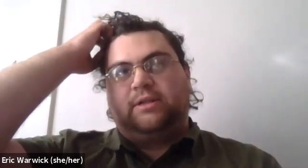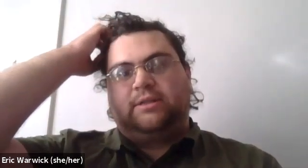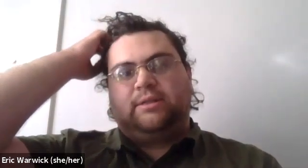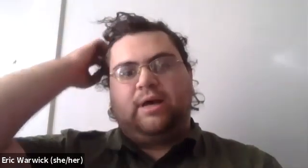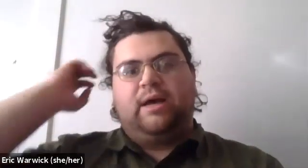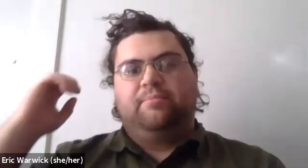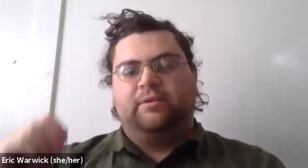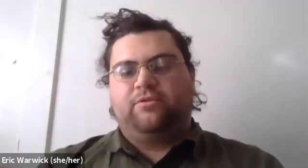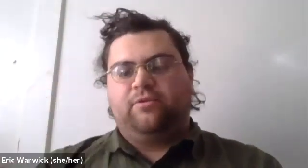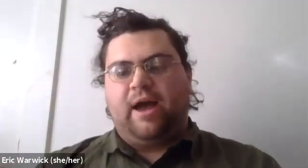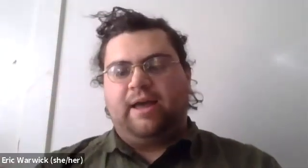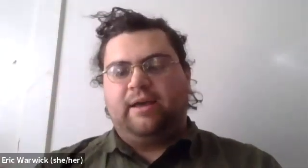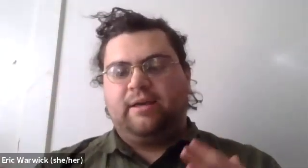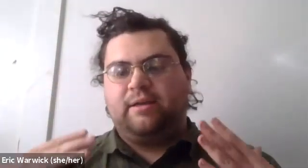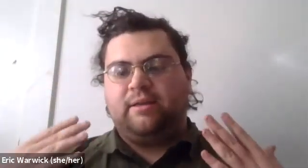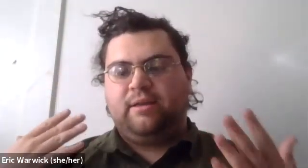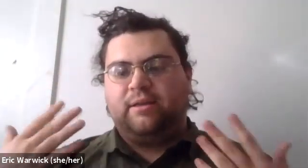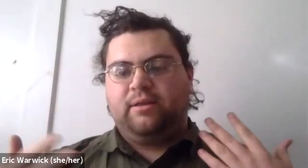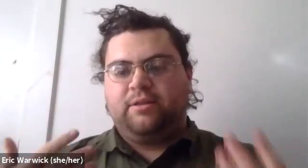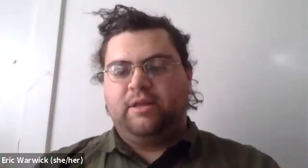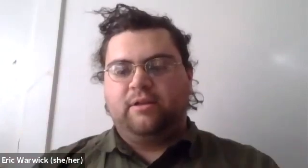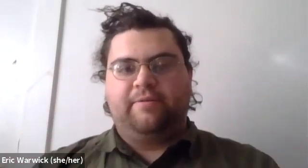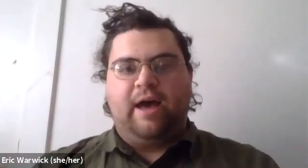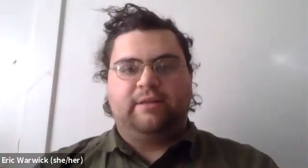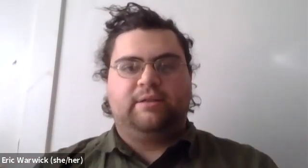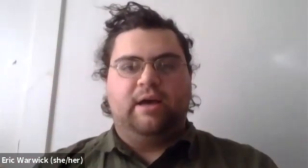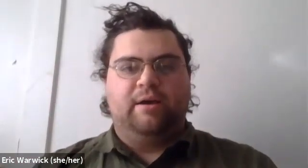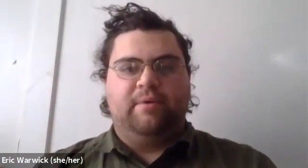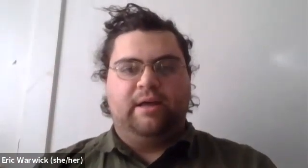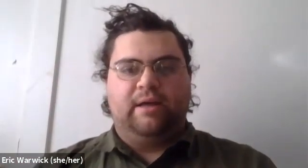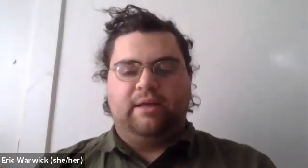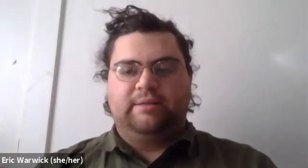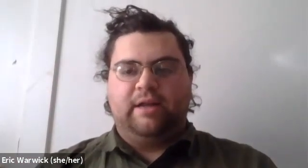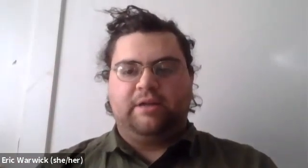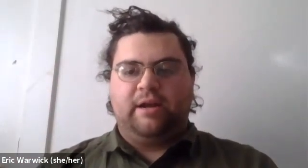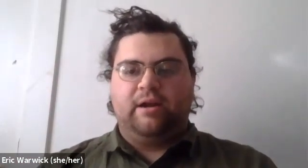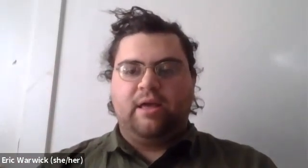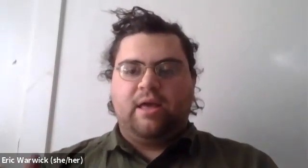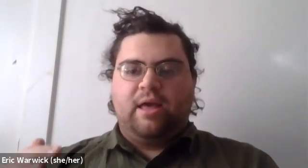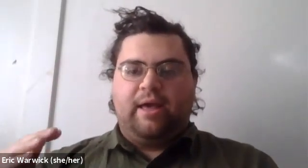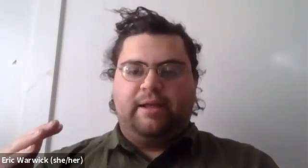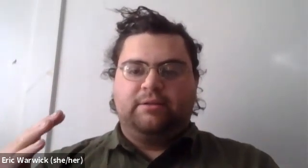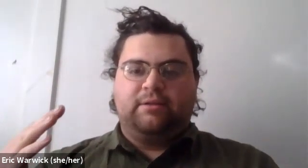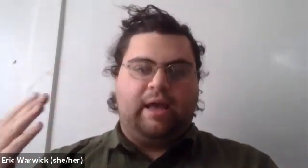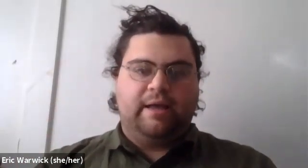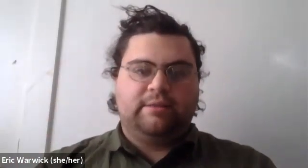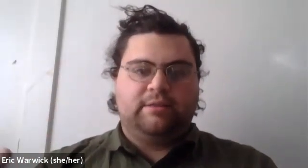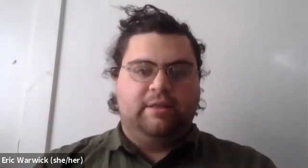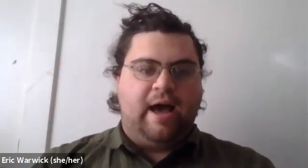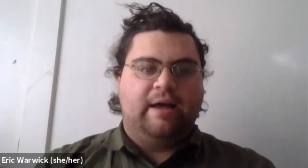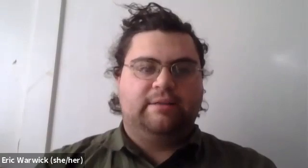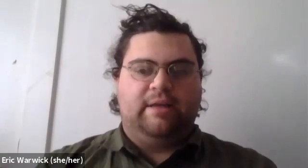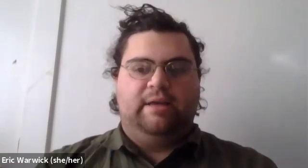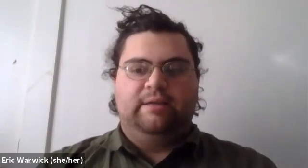difficult to just try to deal with that as an educator. And the answer